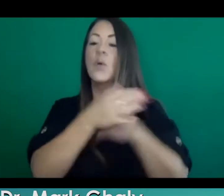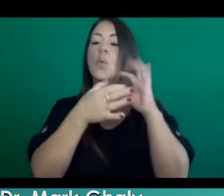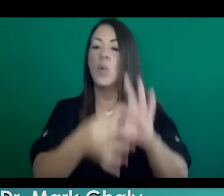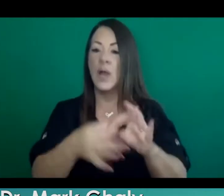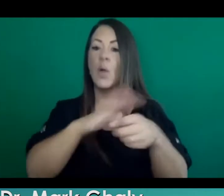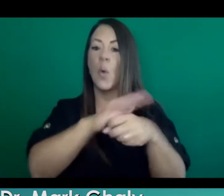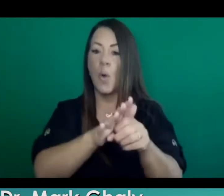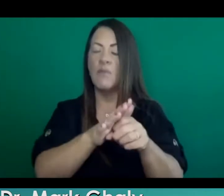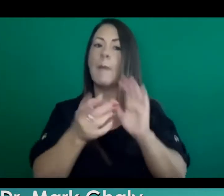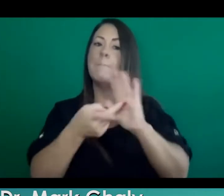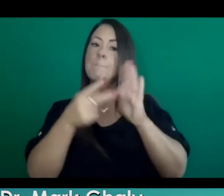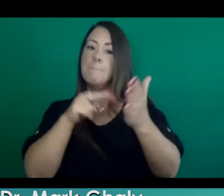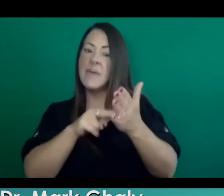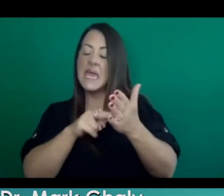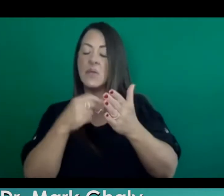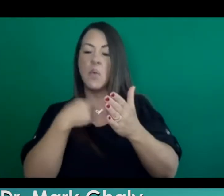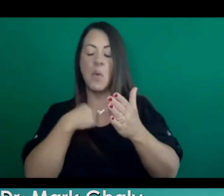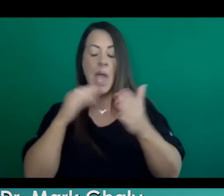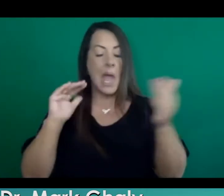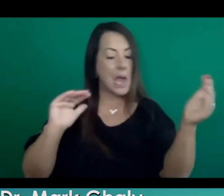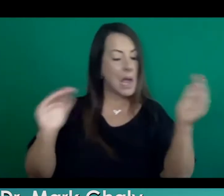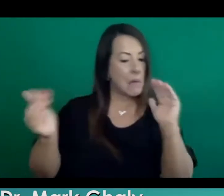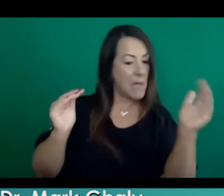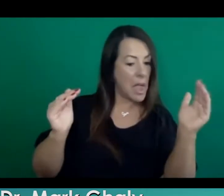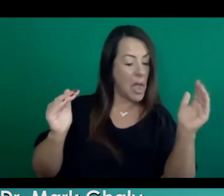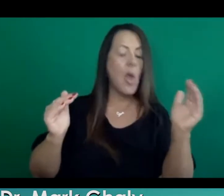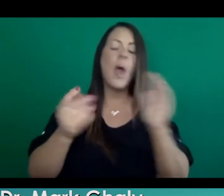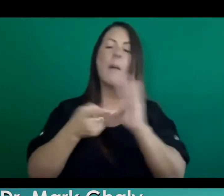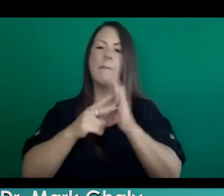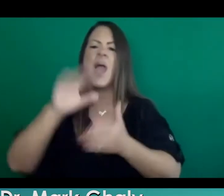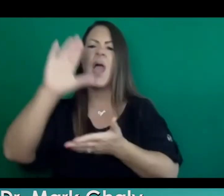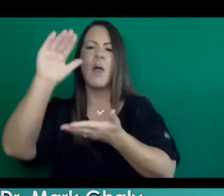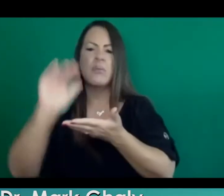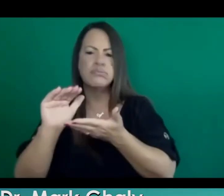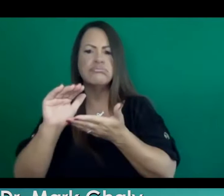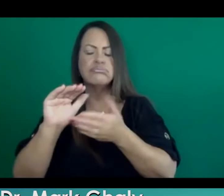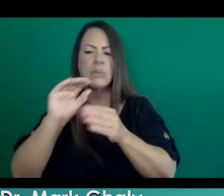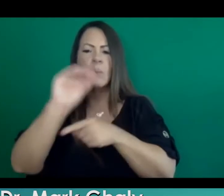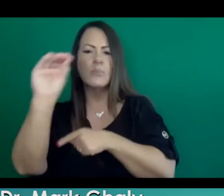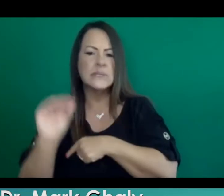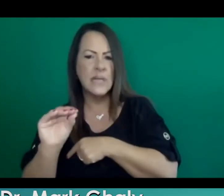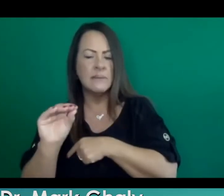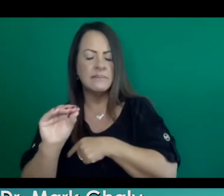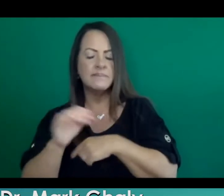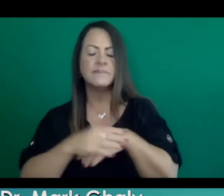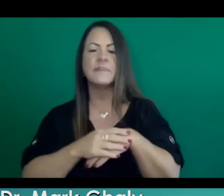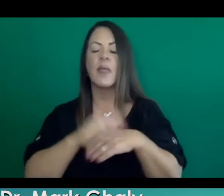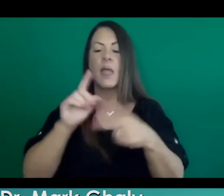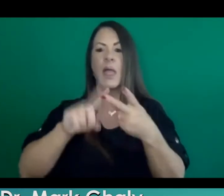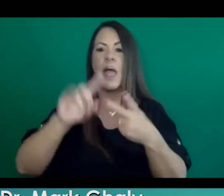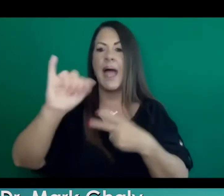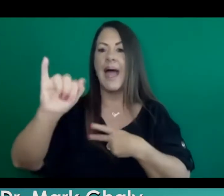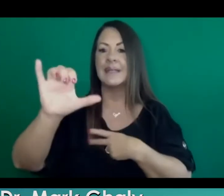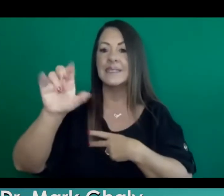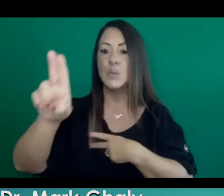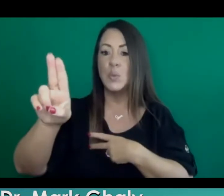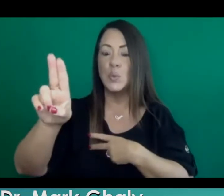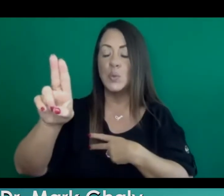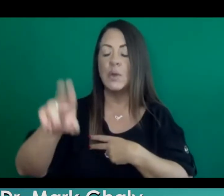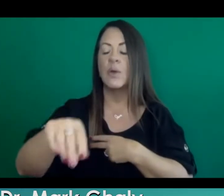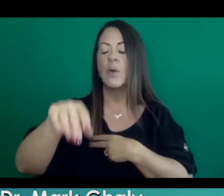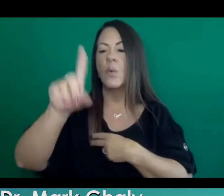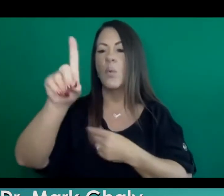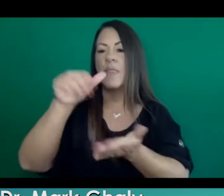about 19% compared to where we were 2 weeks ago. And our ICU number of